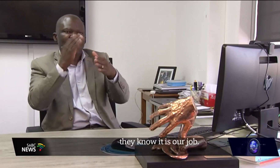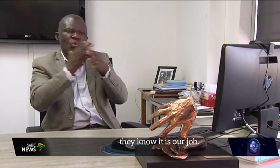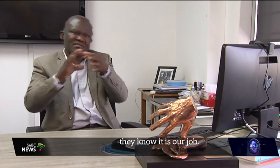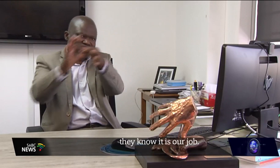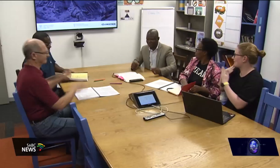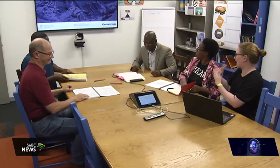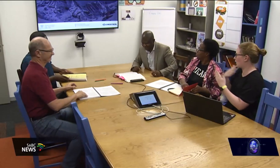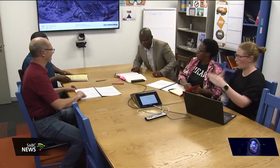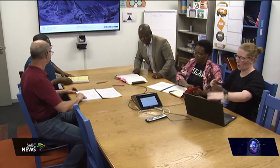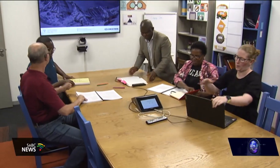rena.